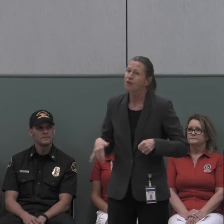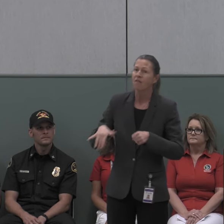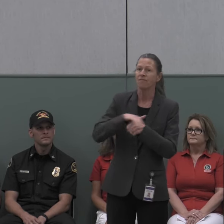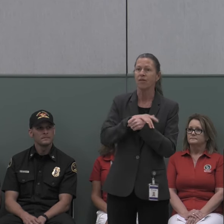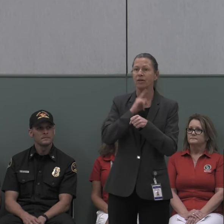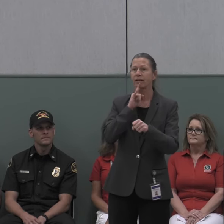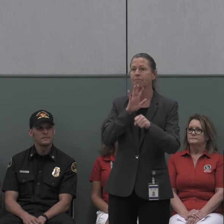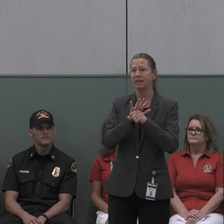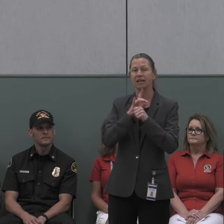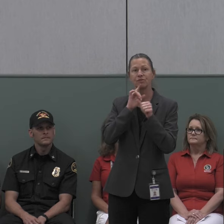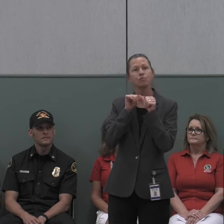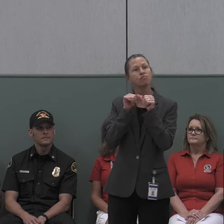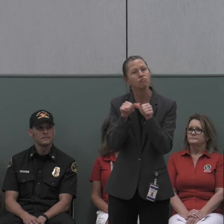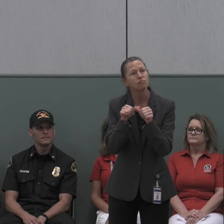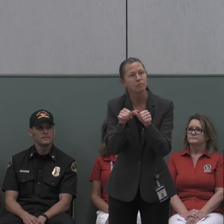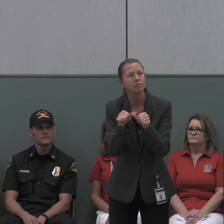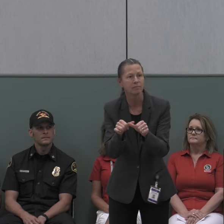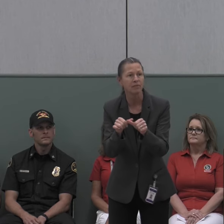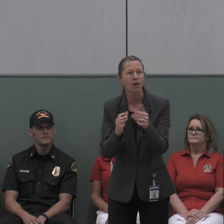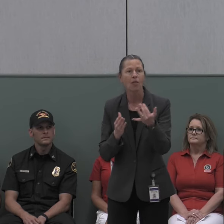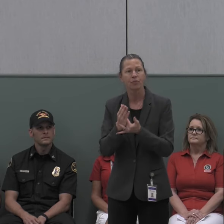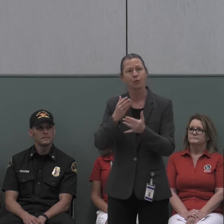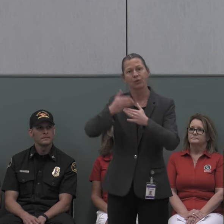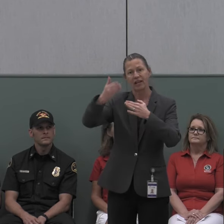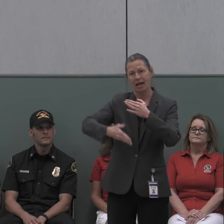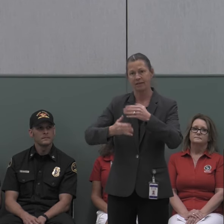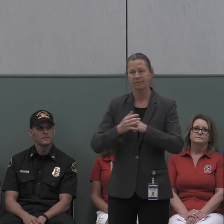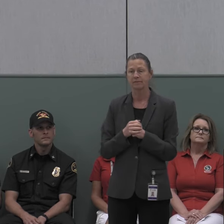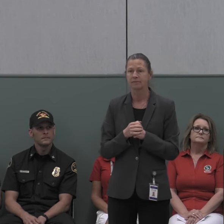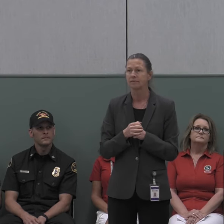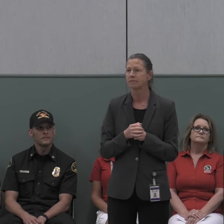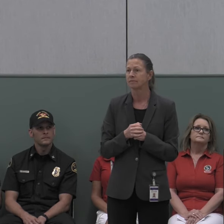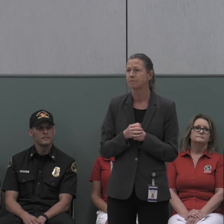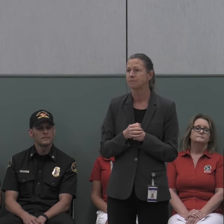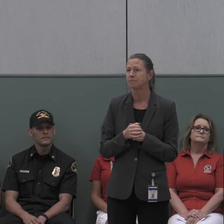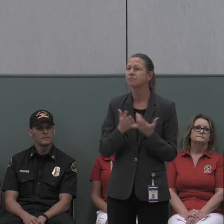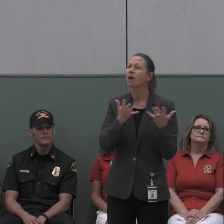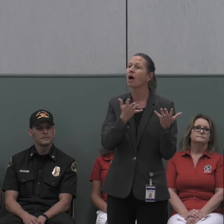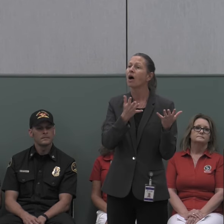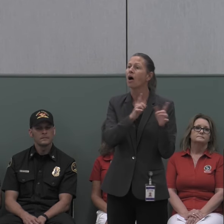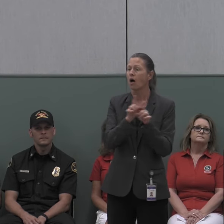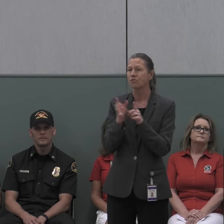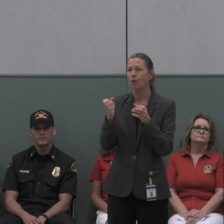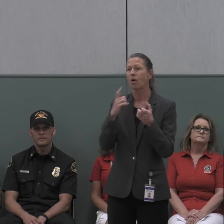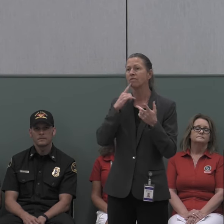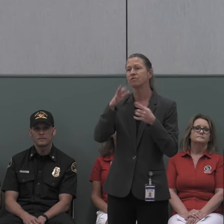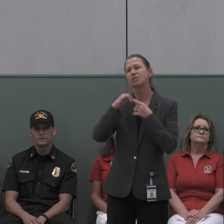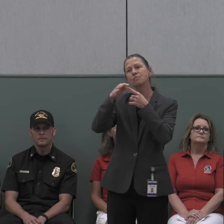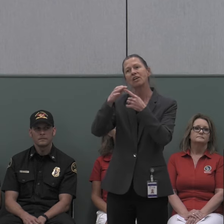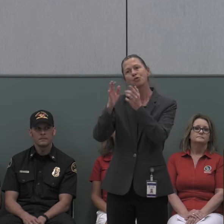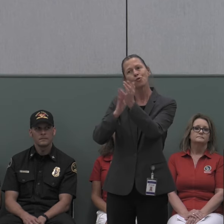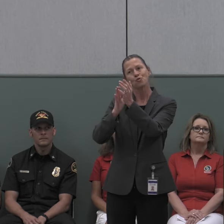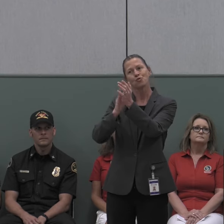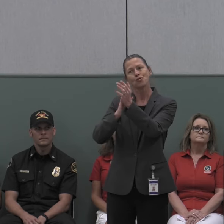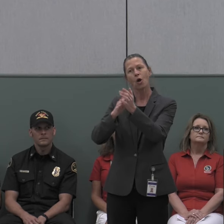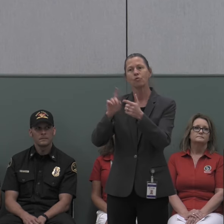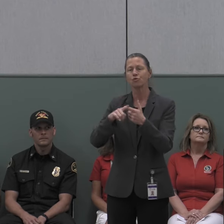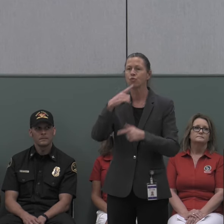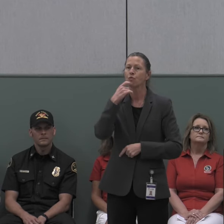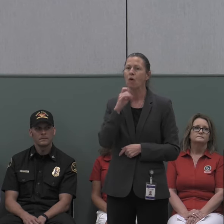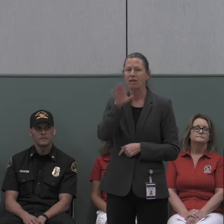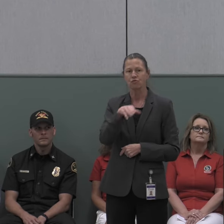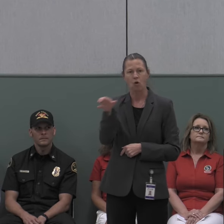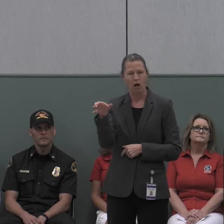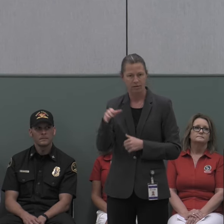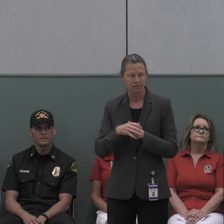all the way to the end zone. I want to also throw out a special kudo to the Red Cross. This is my second